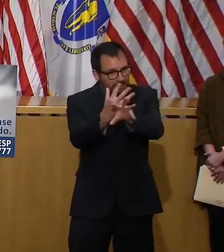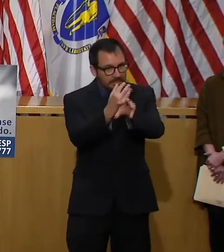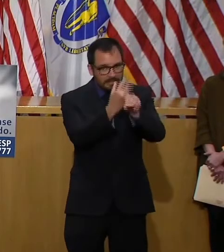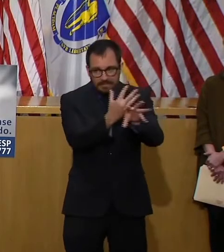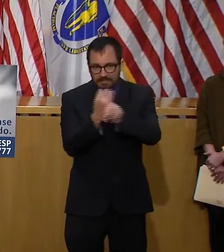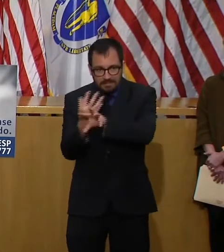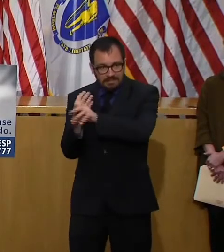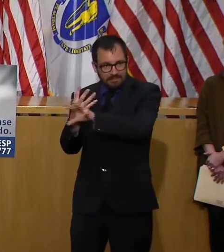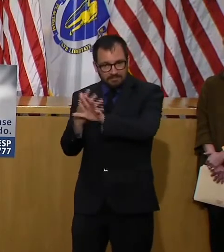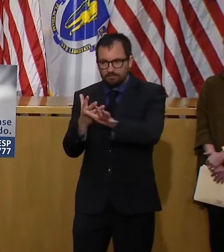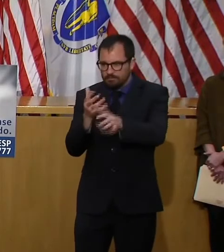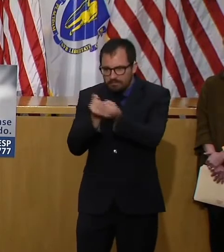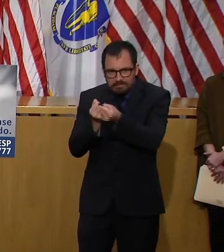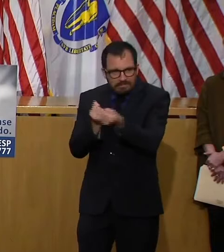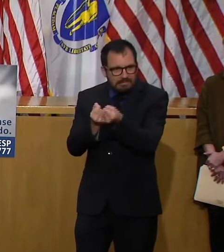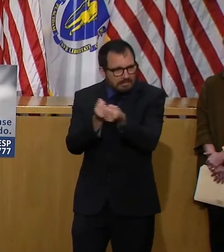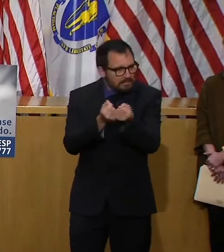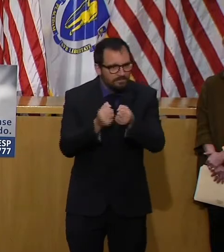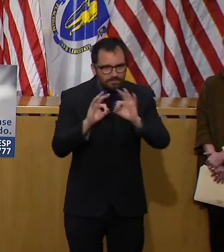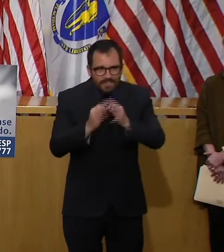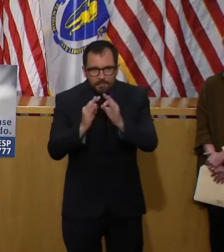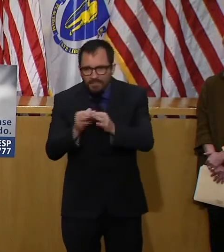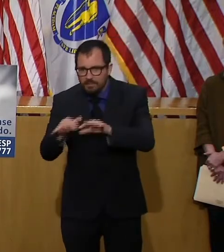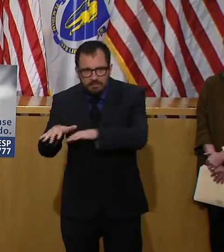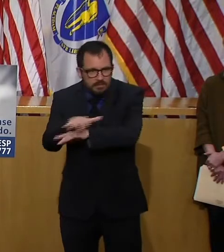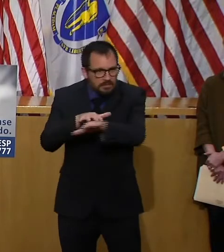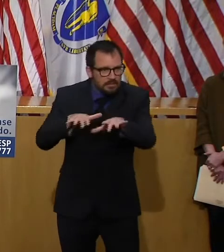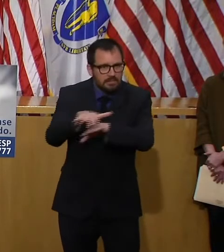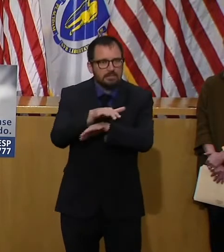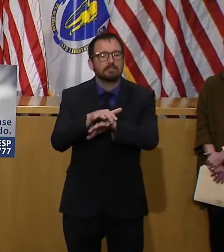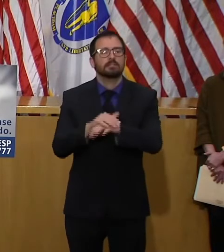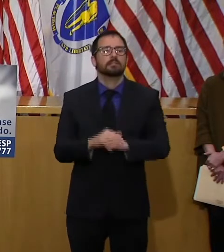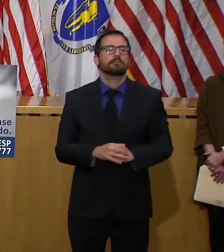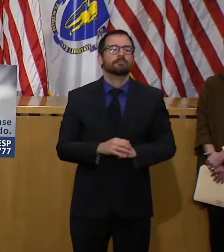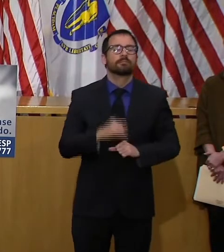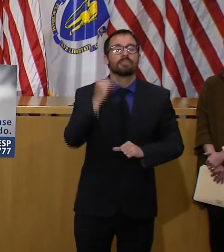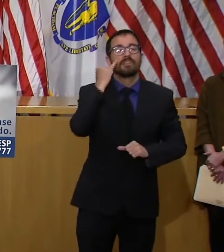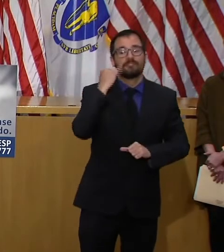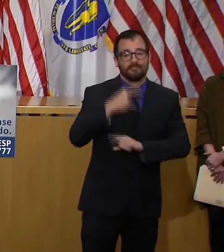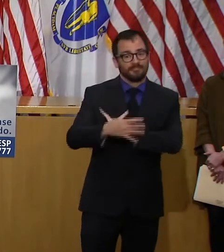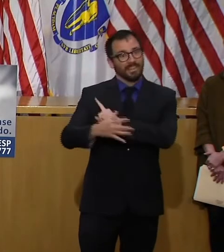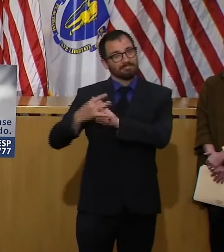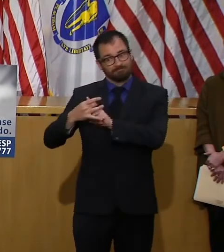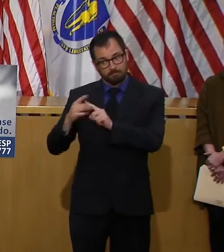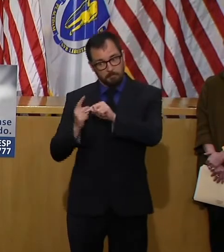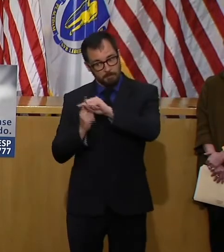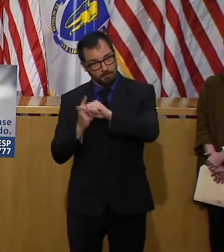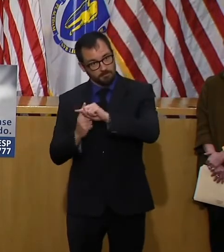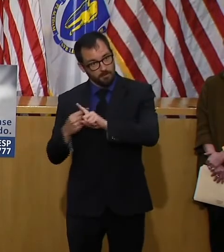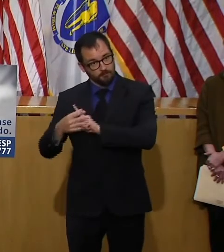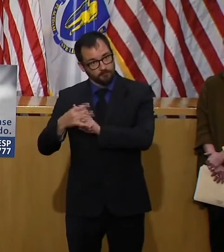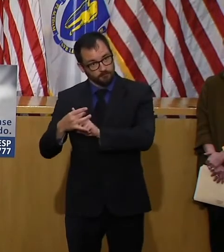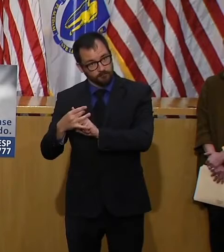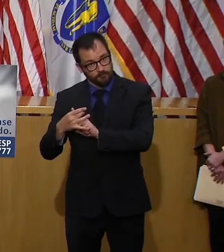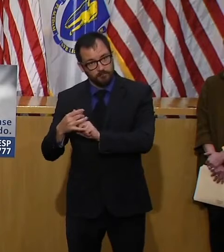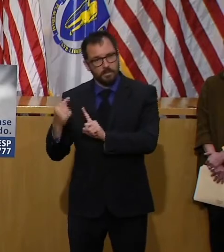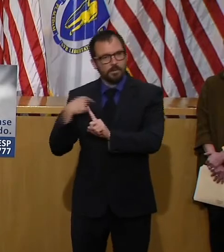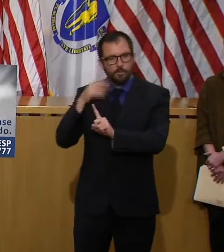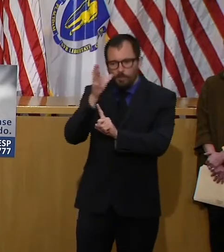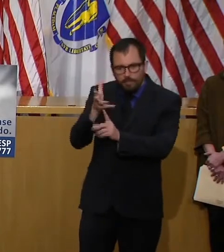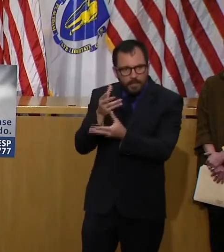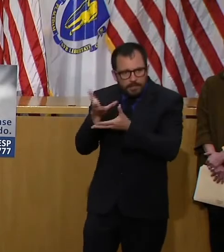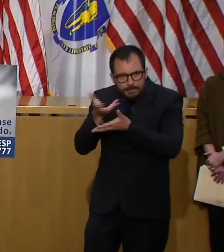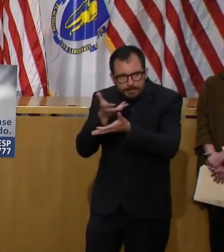or suspect patient, state health department, your local health department, and healthcare providers.